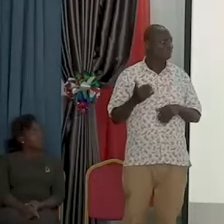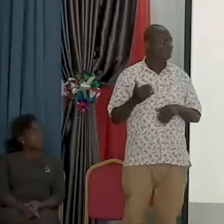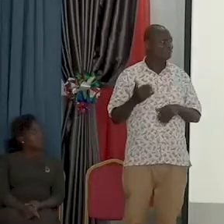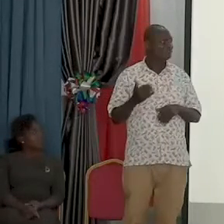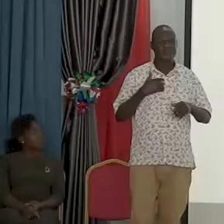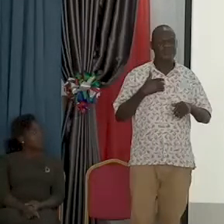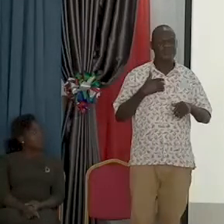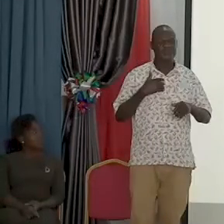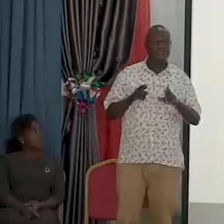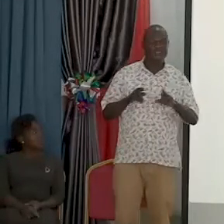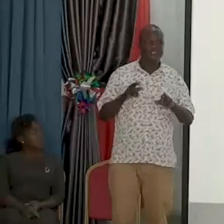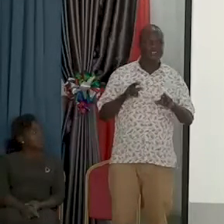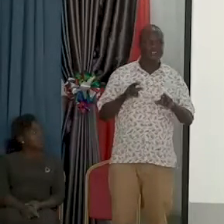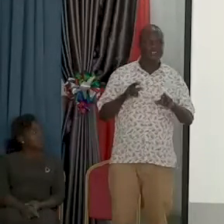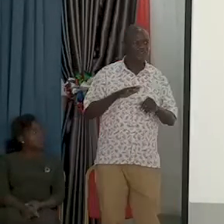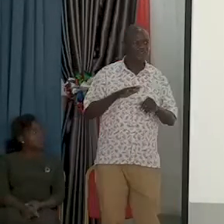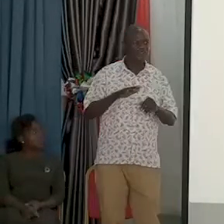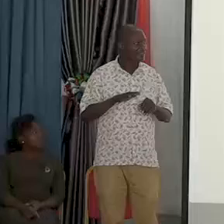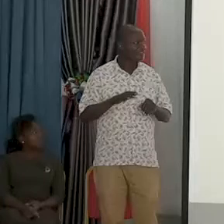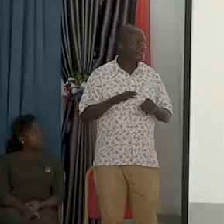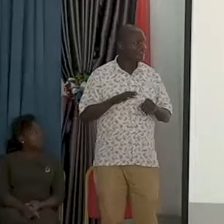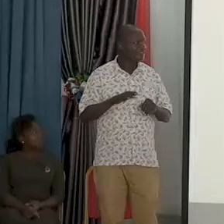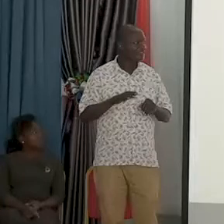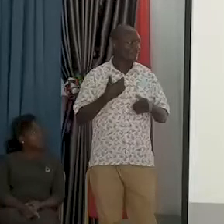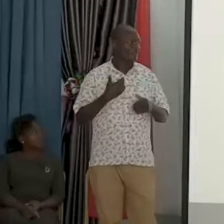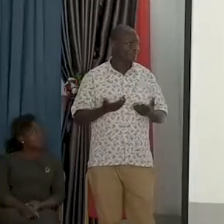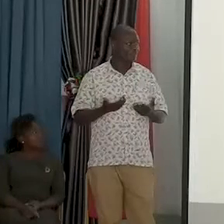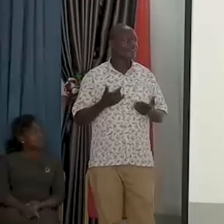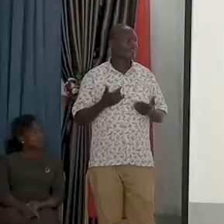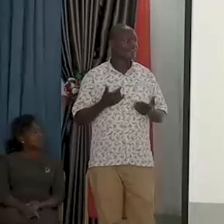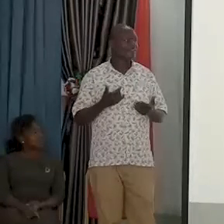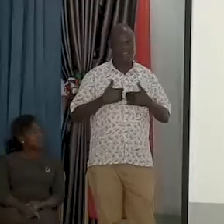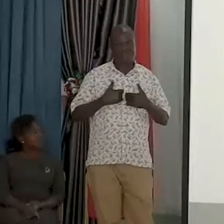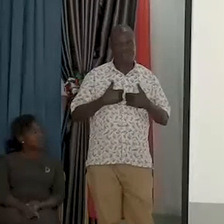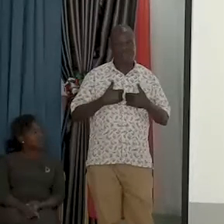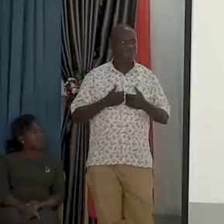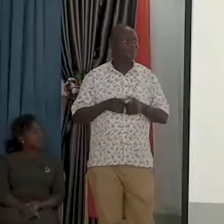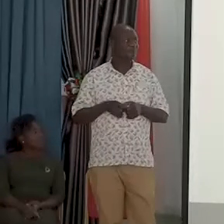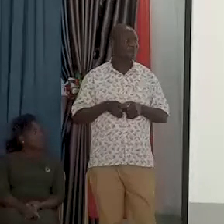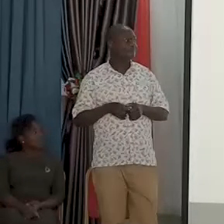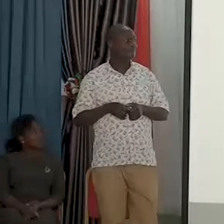environment and we want to dream about resources that we would love to have in our environment.